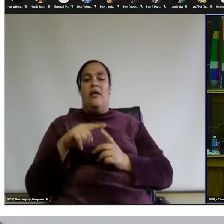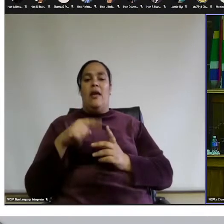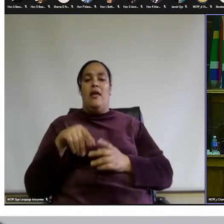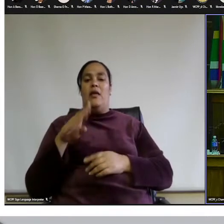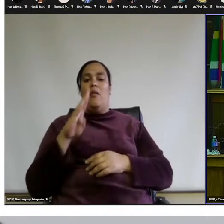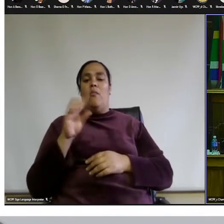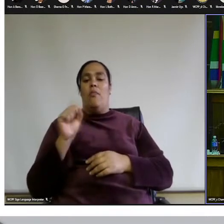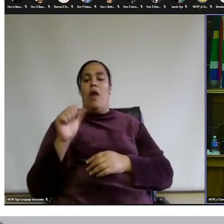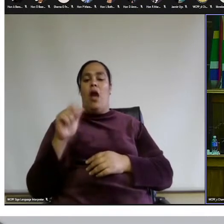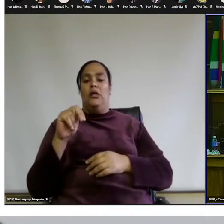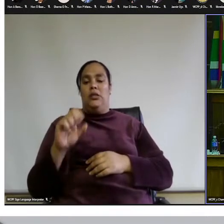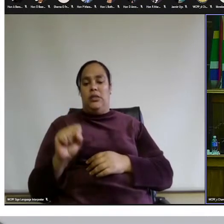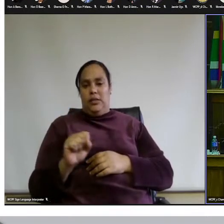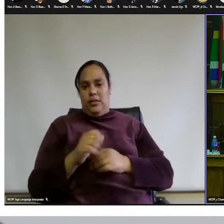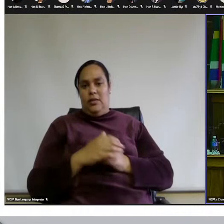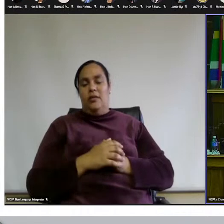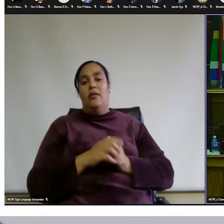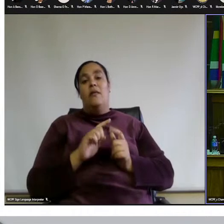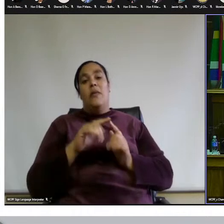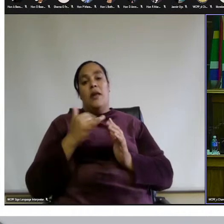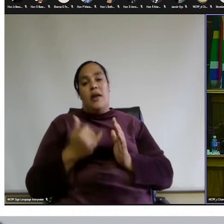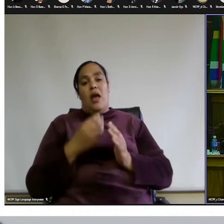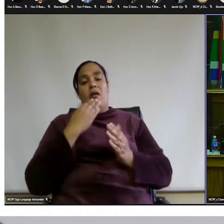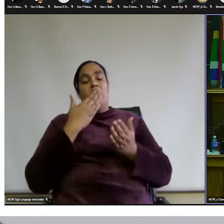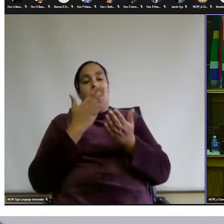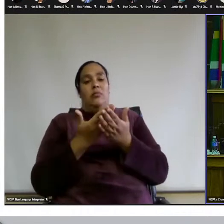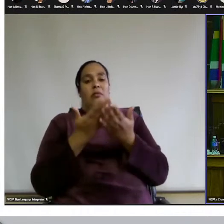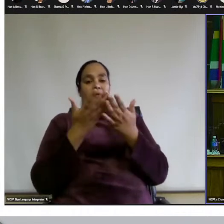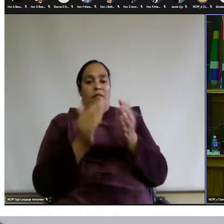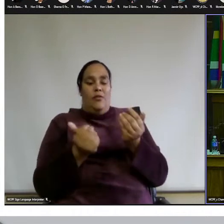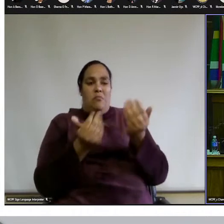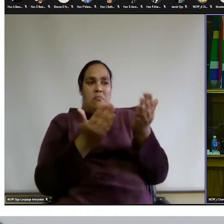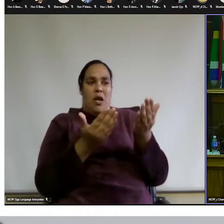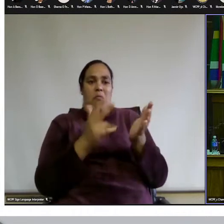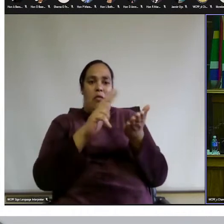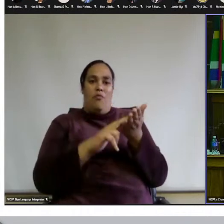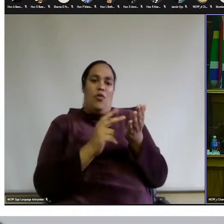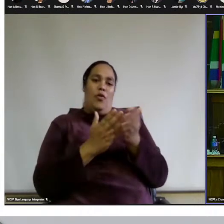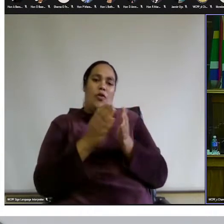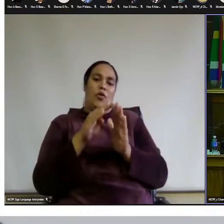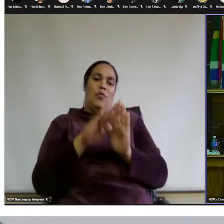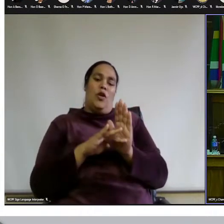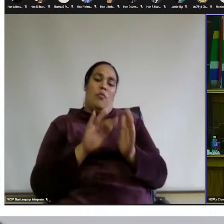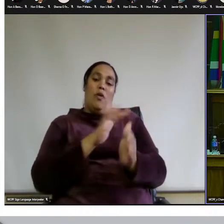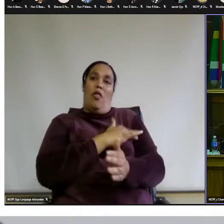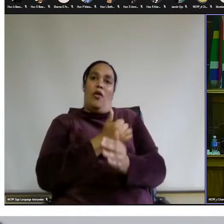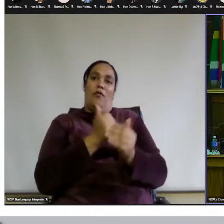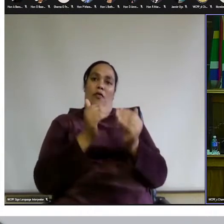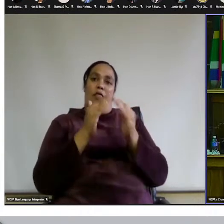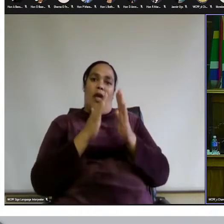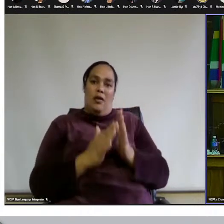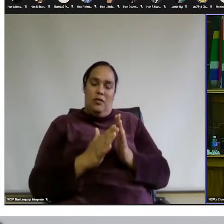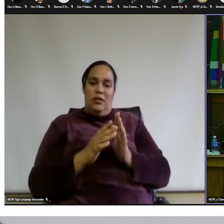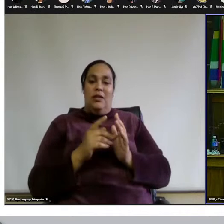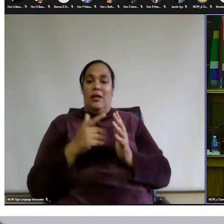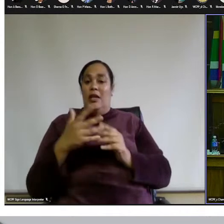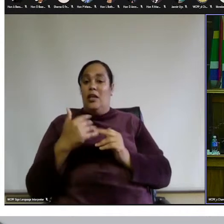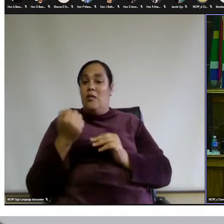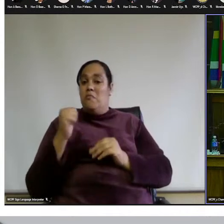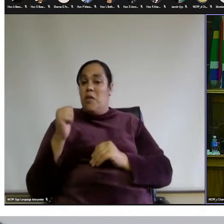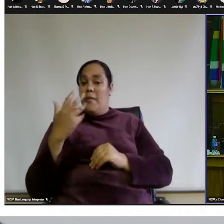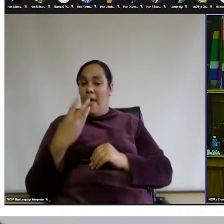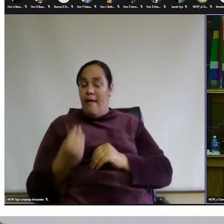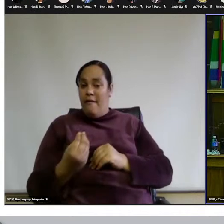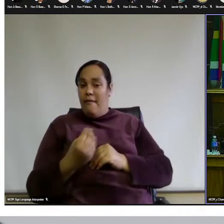Barnes. I now put the motions duly submitted and approved by the Programming Authority to the House. Are there any